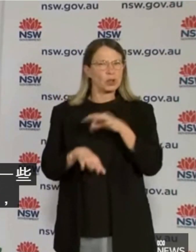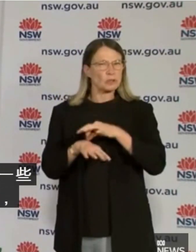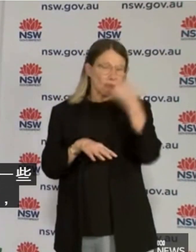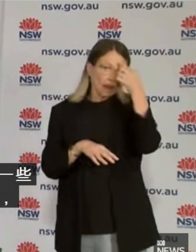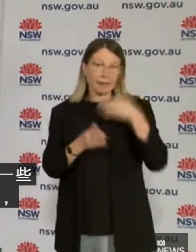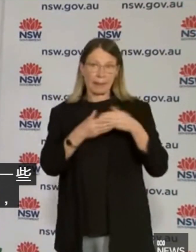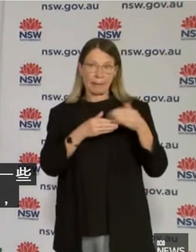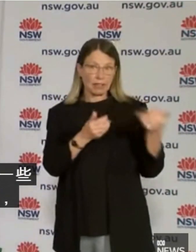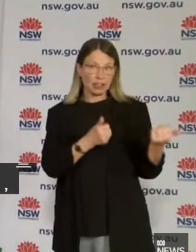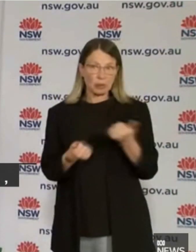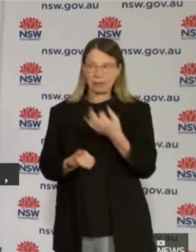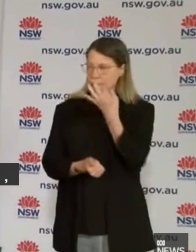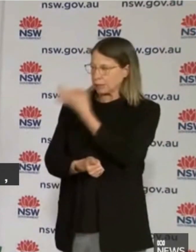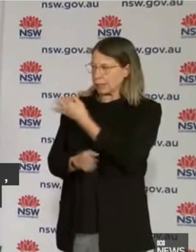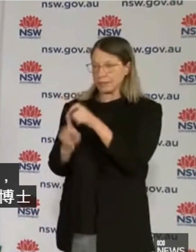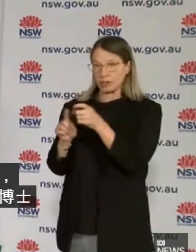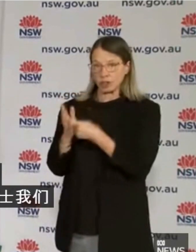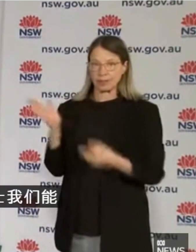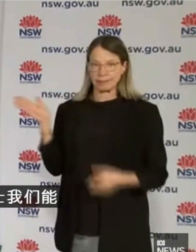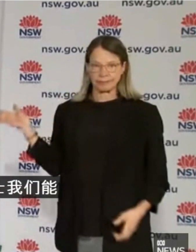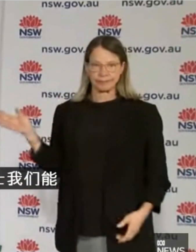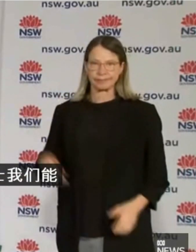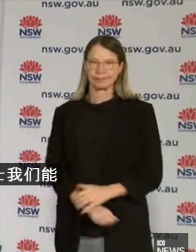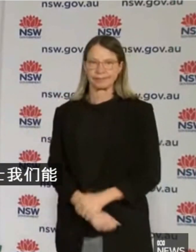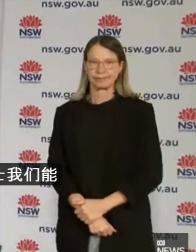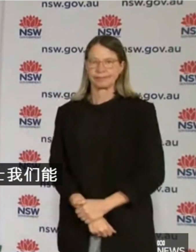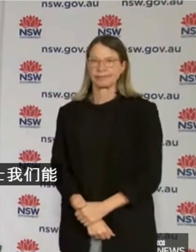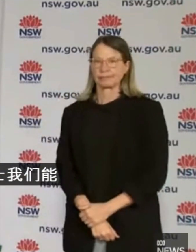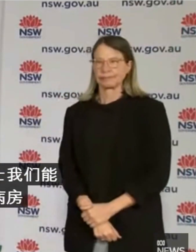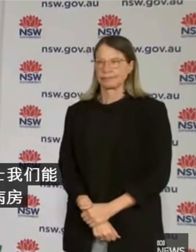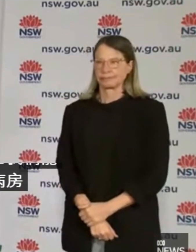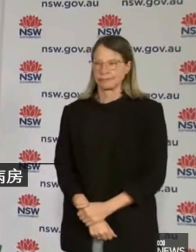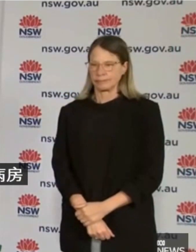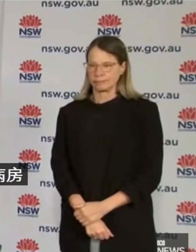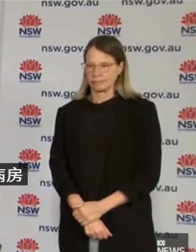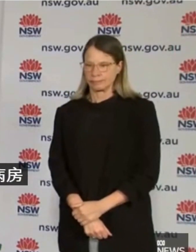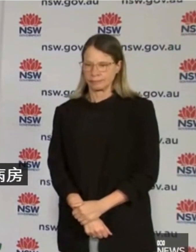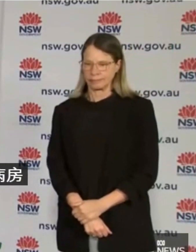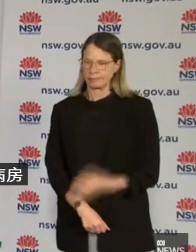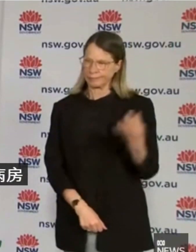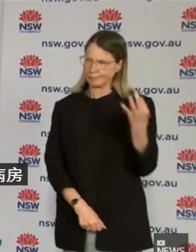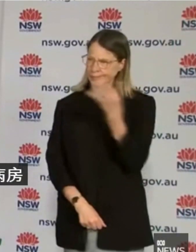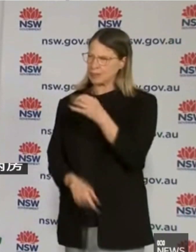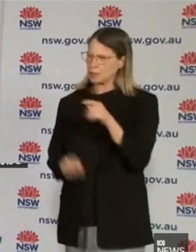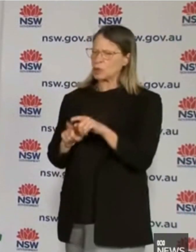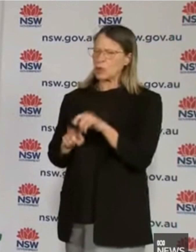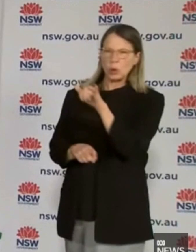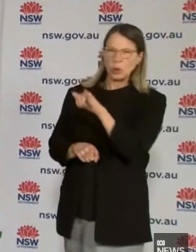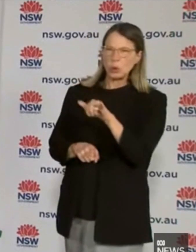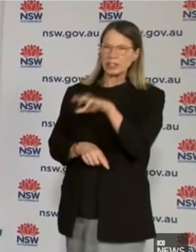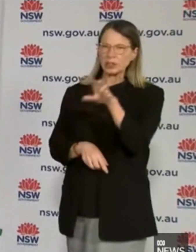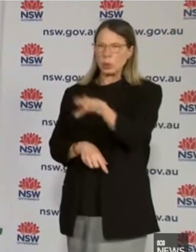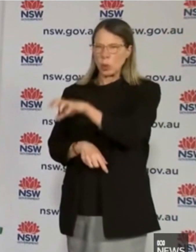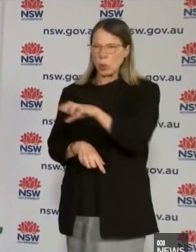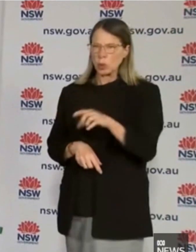share on that? Dr. Gale, can we just go through the wards that have been impacted? What do you know about it? When did it first